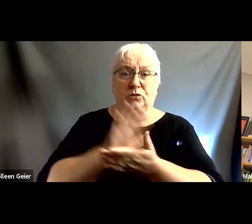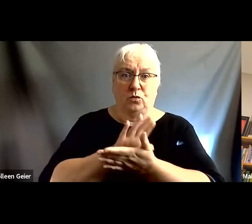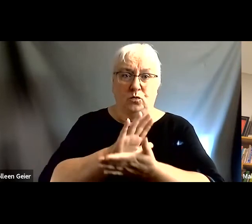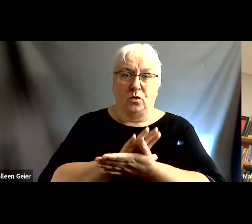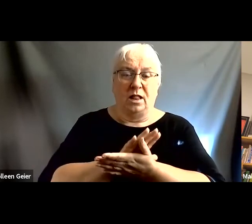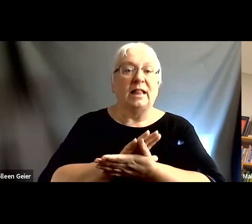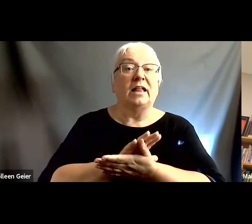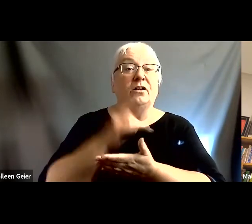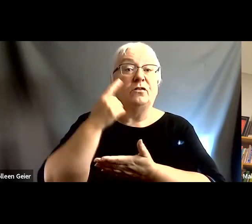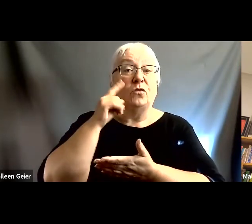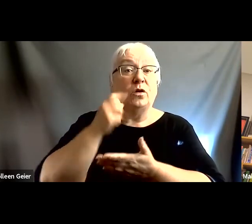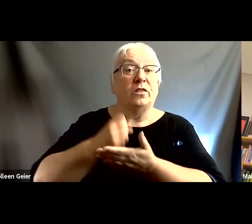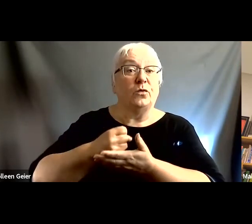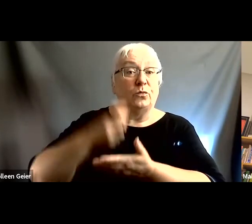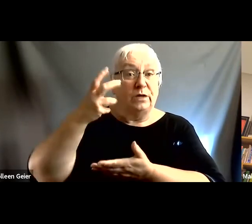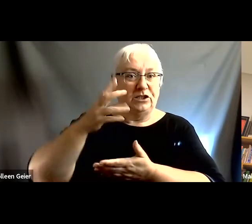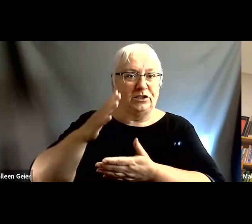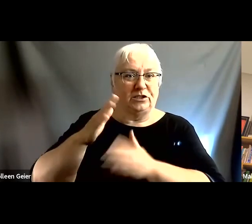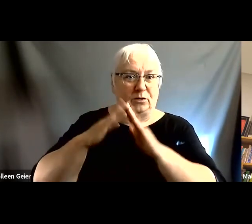households, but 34%